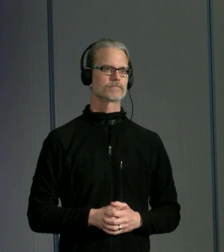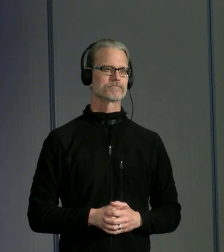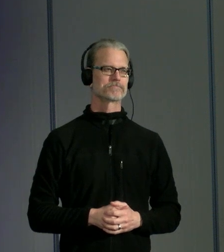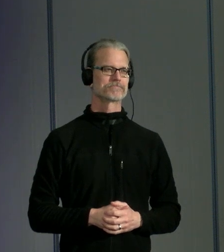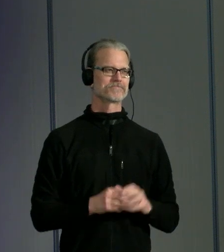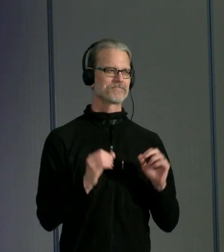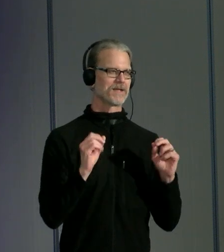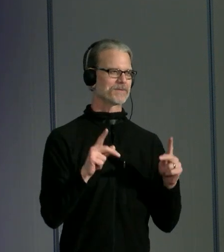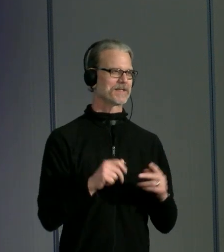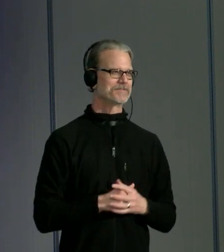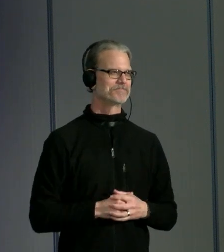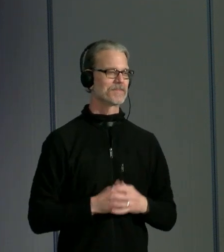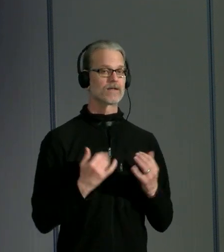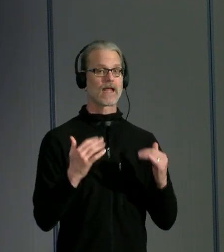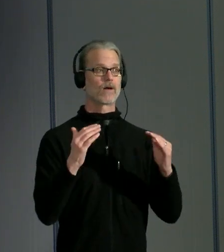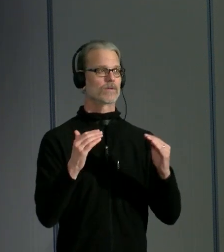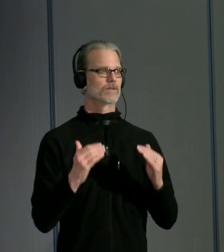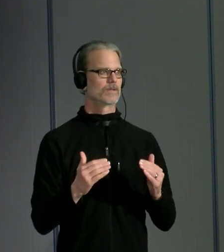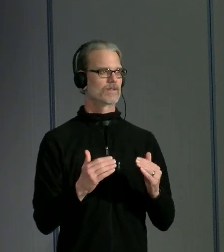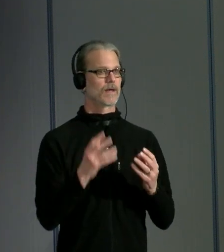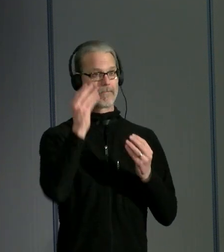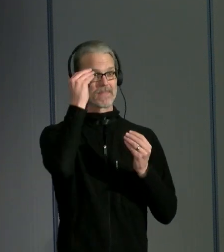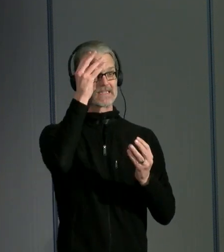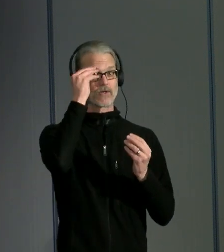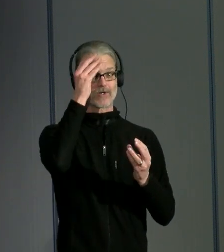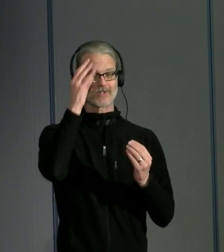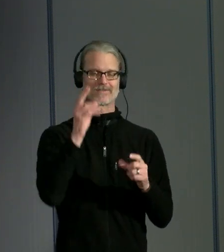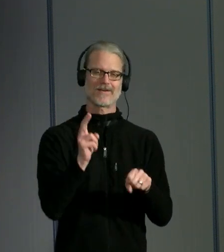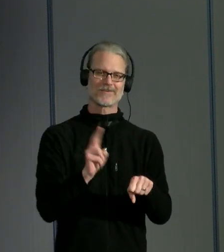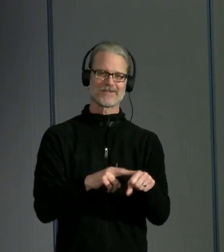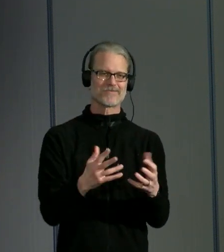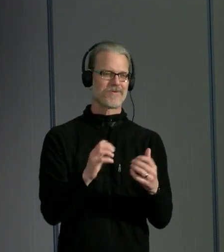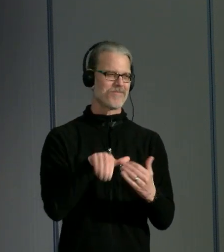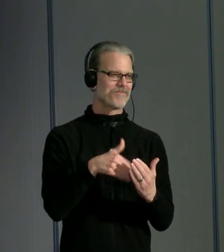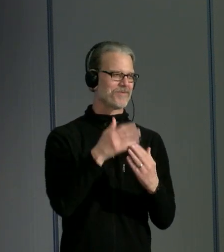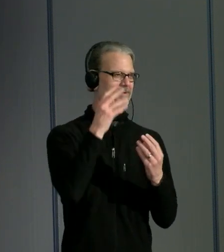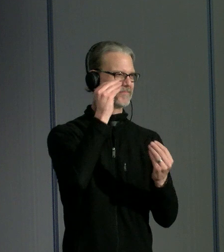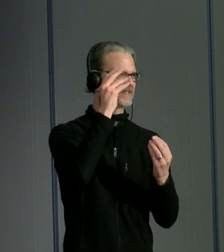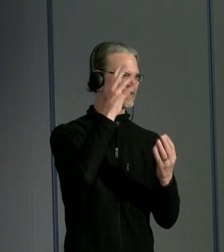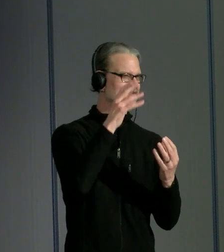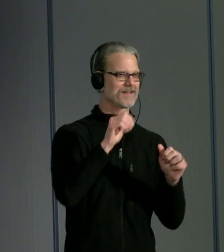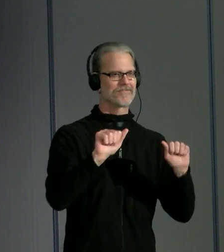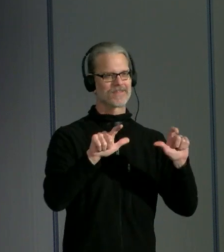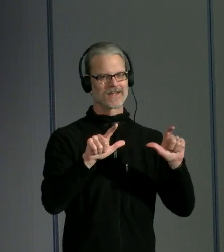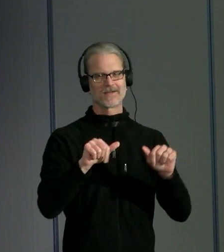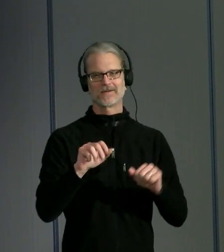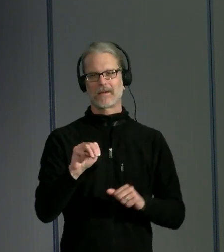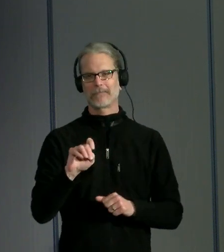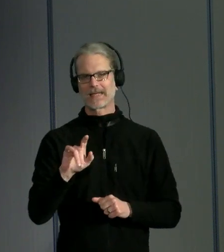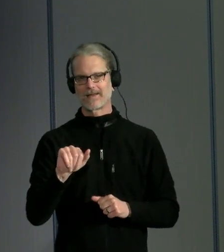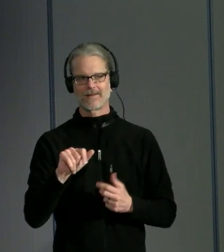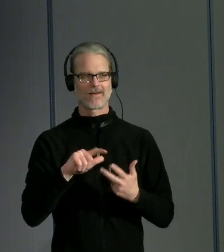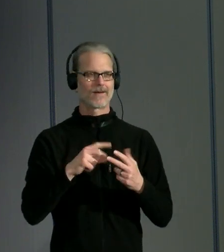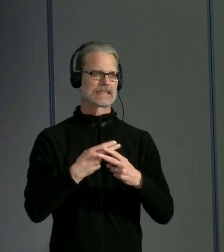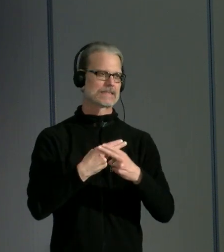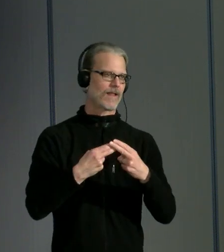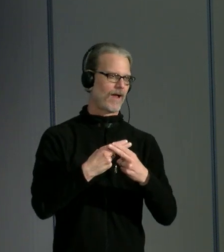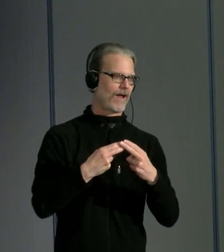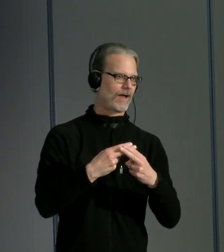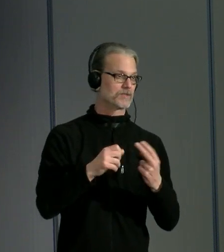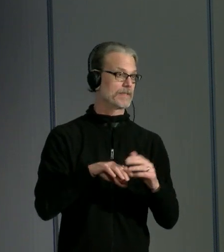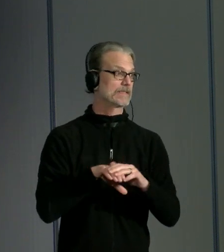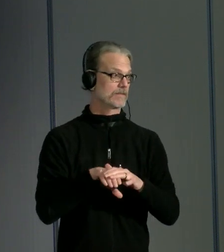Okay, so moving on to materials. Of course, we want every aspect of materials, the video, the media, the slides, to be